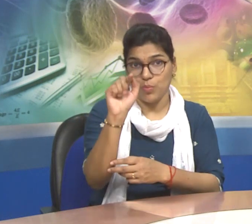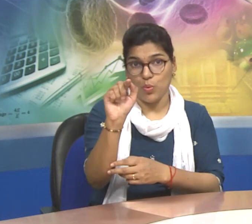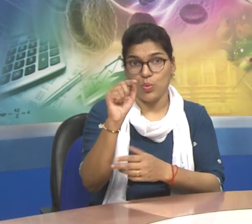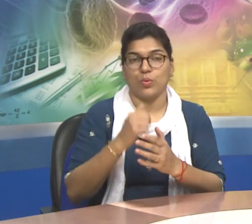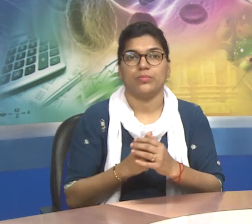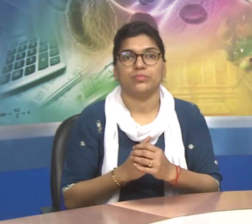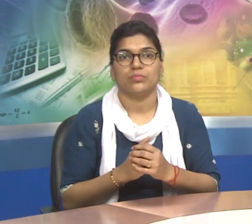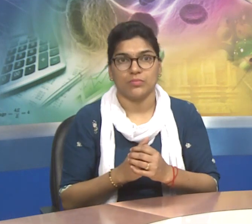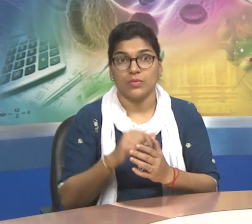Point 3.